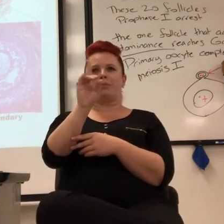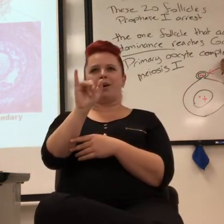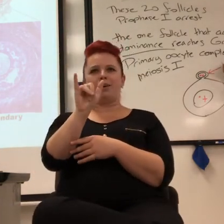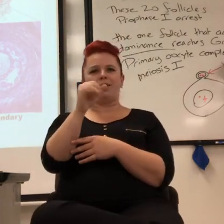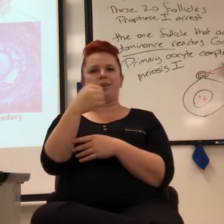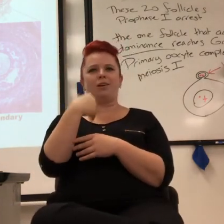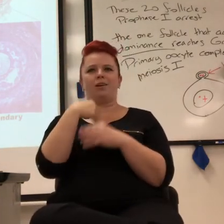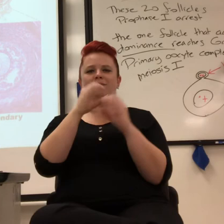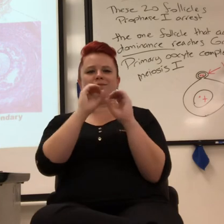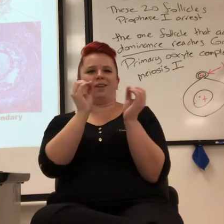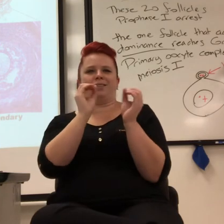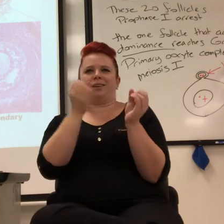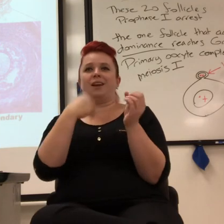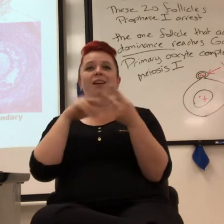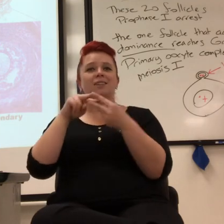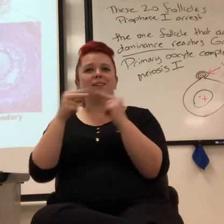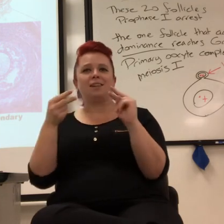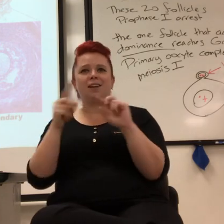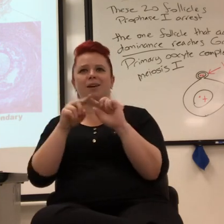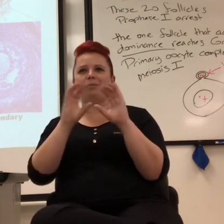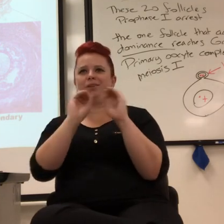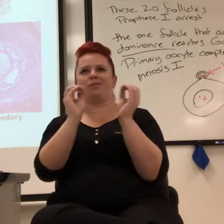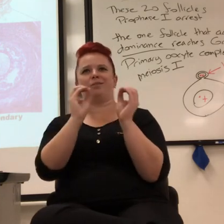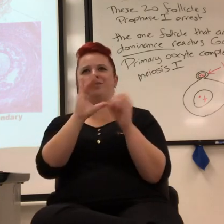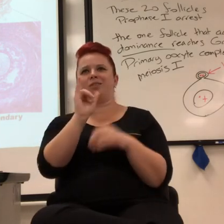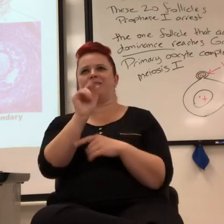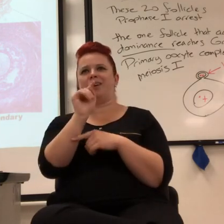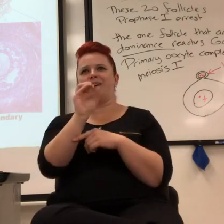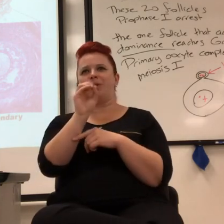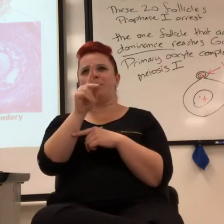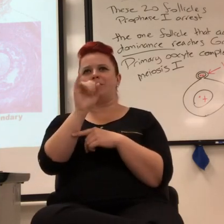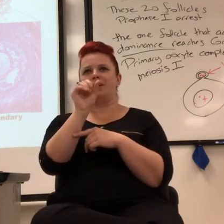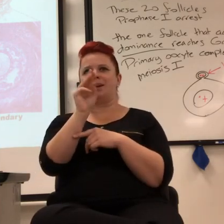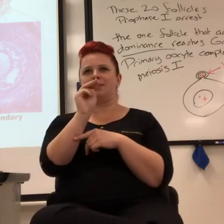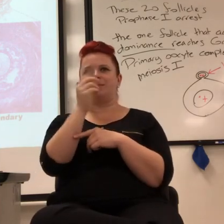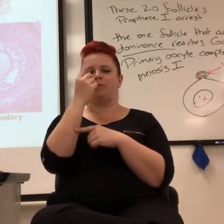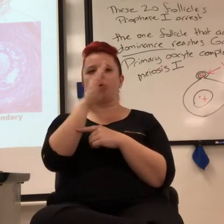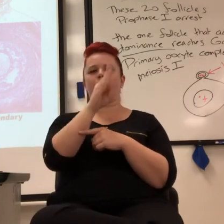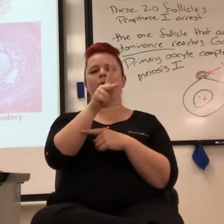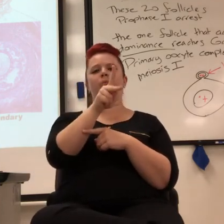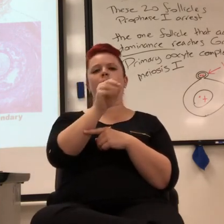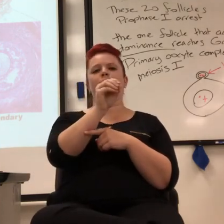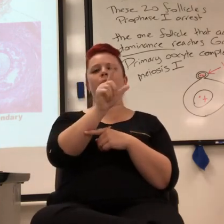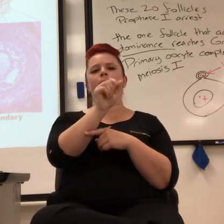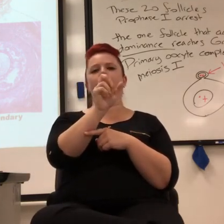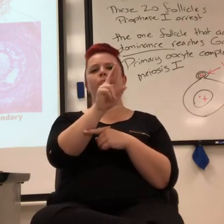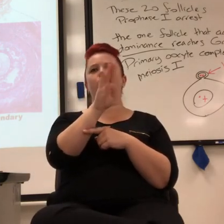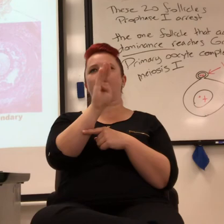cytoplasm. First polar body. Oops.